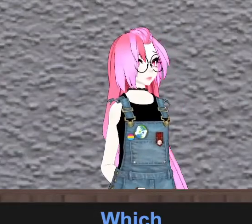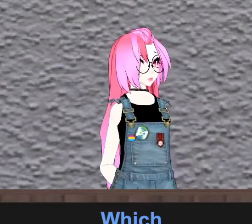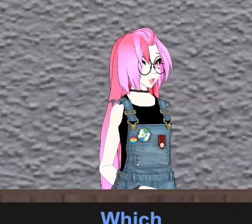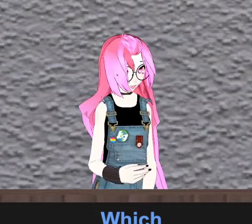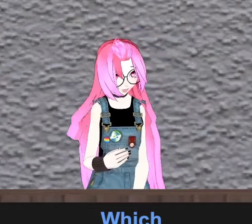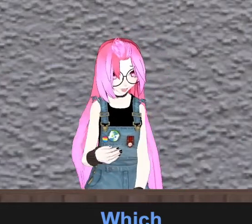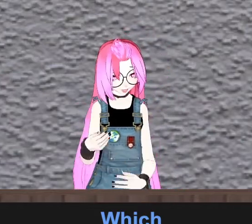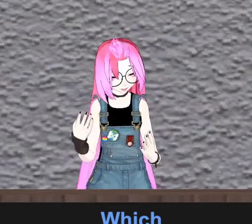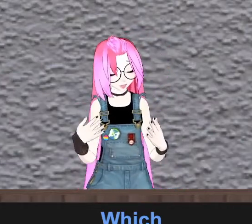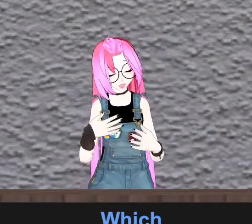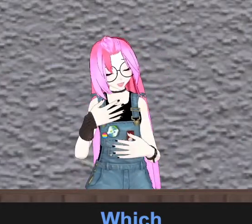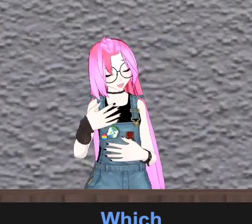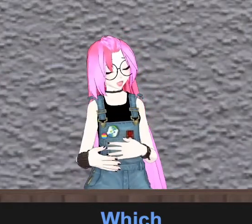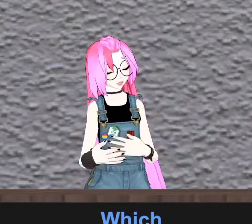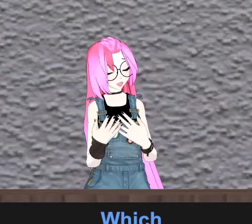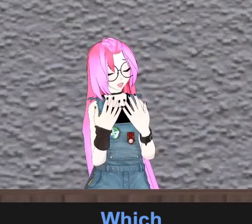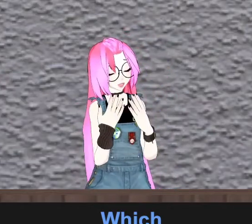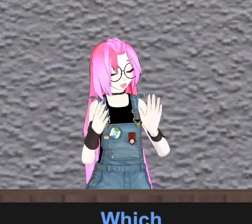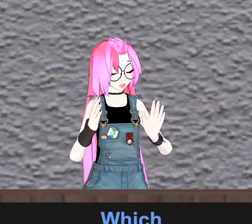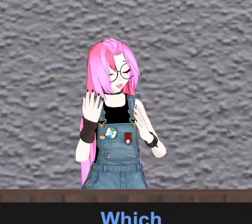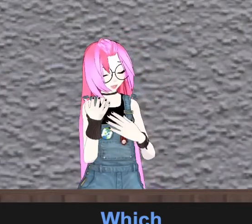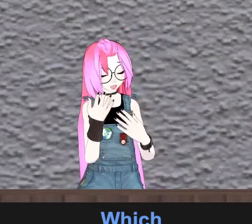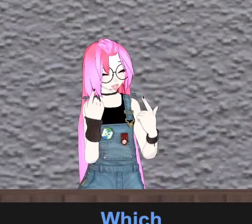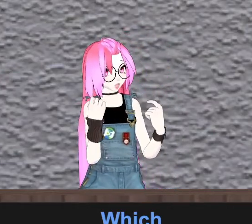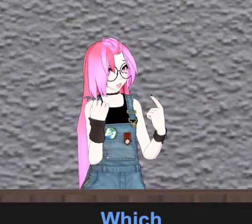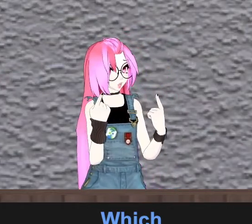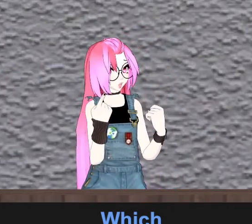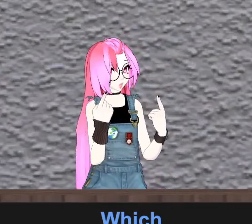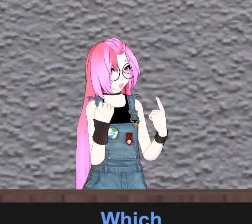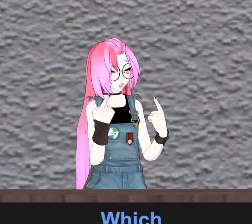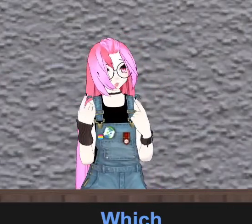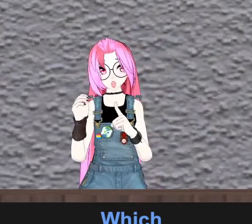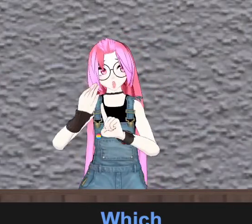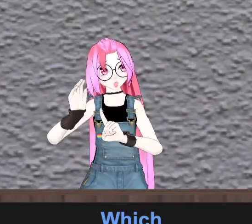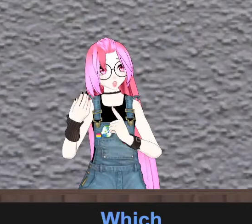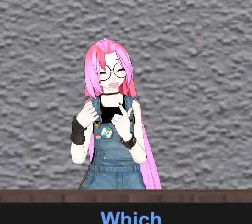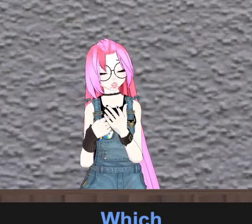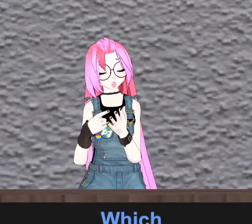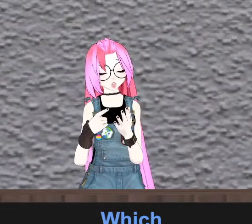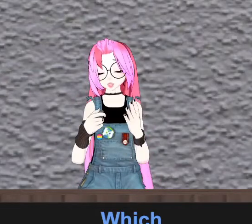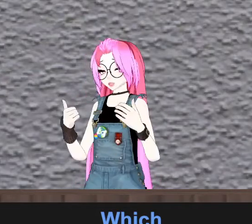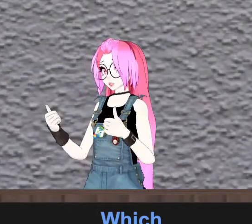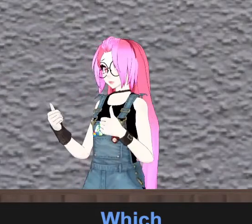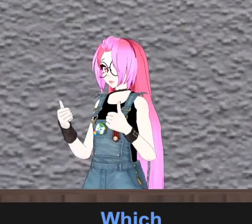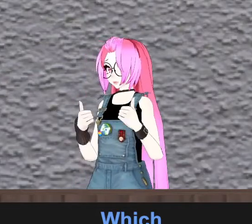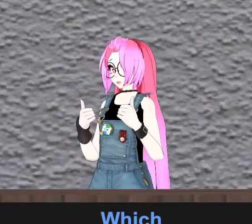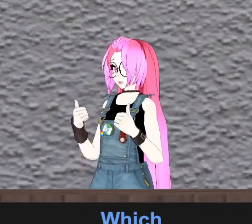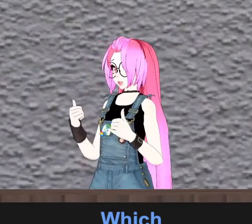All right. Do you guys want to move on? Do you want a little bit of a break for questions? Do you want culture discussion? Anything? You guys